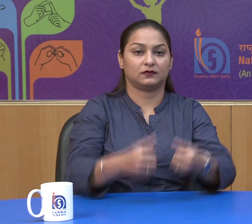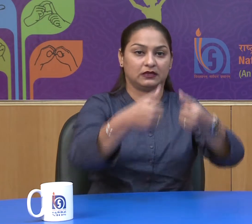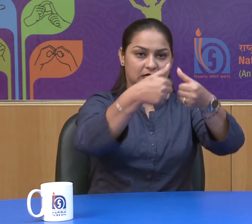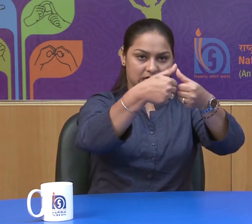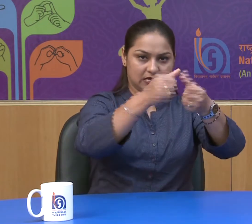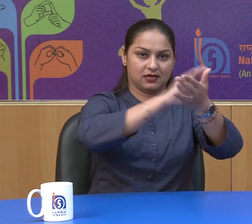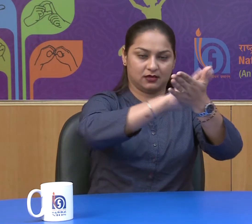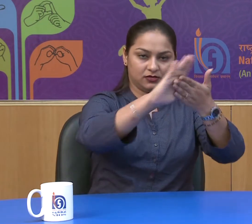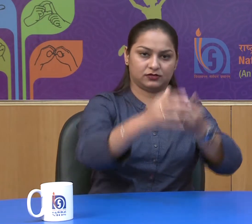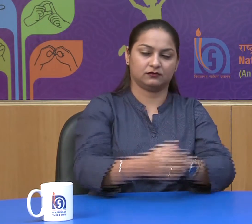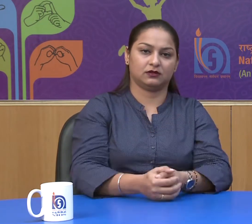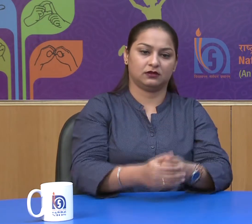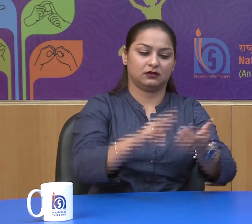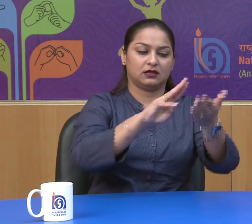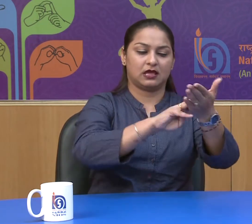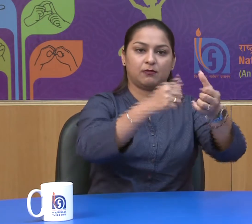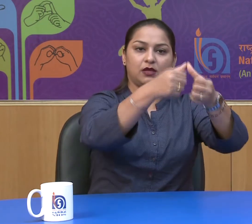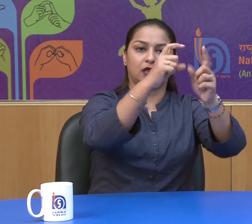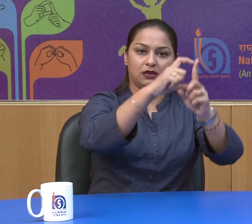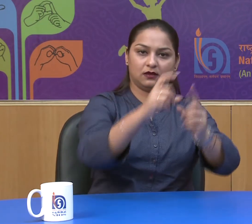and Ahmad Shah Abdali,